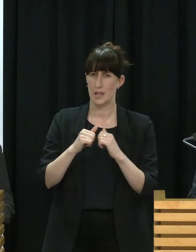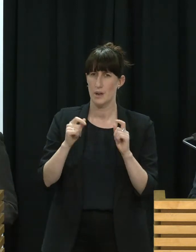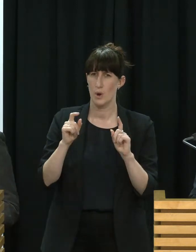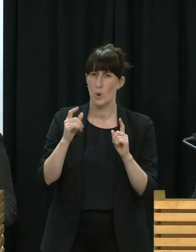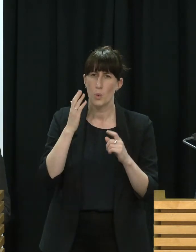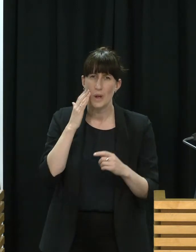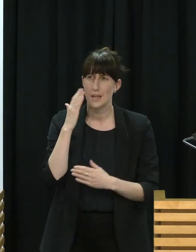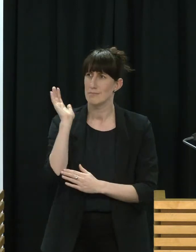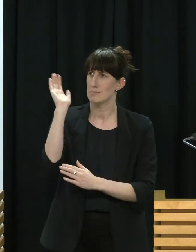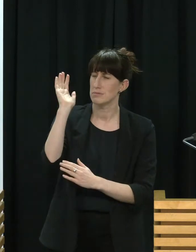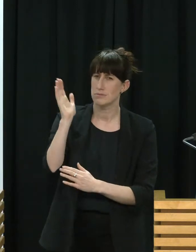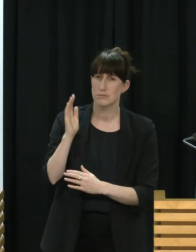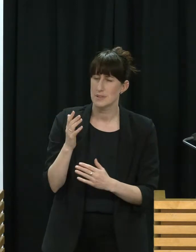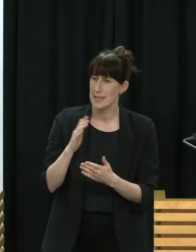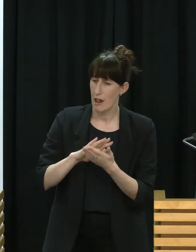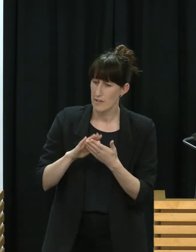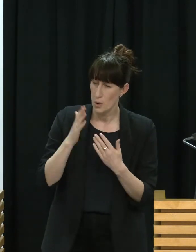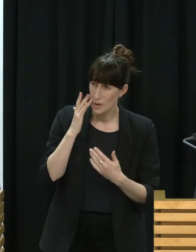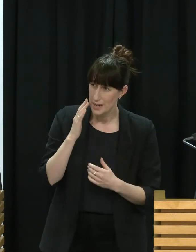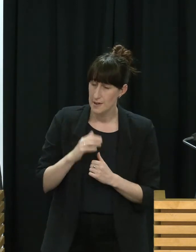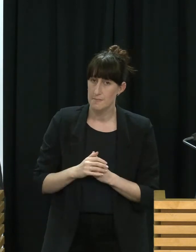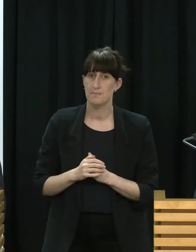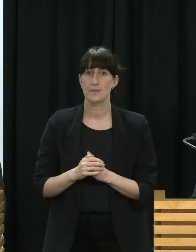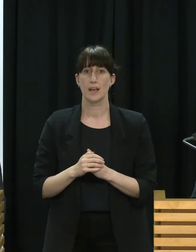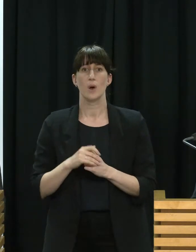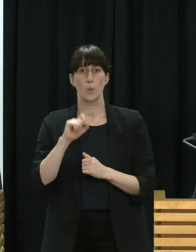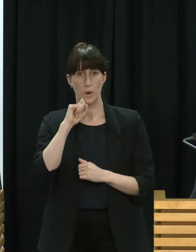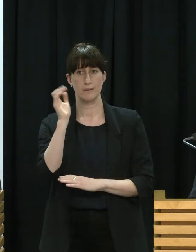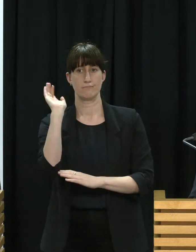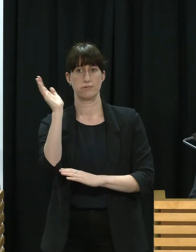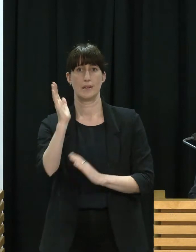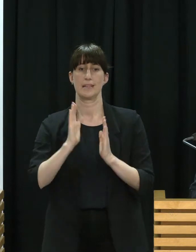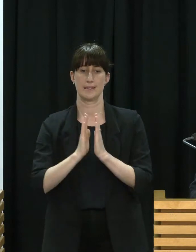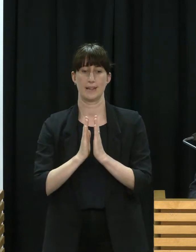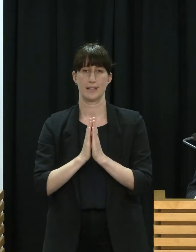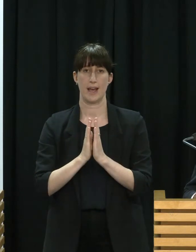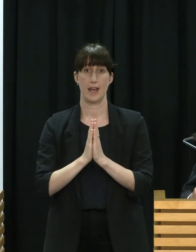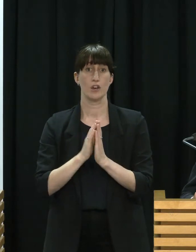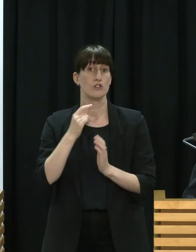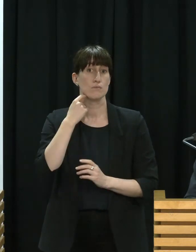when they're going to hear from the government. Look, we'll probably on Sunday. We will put out a written